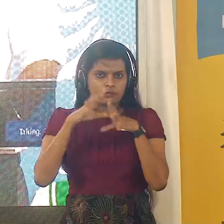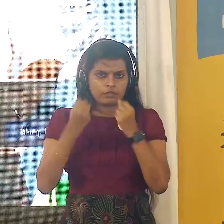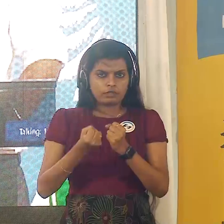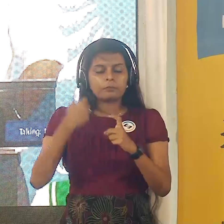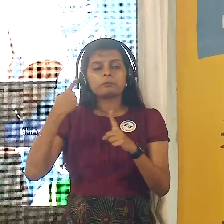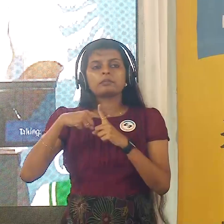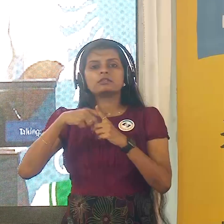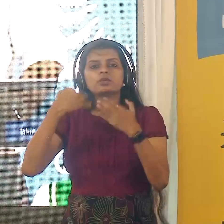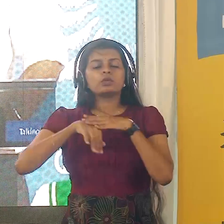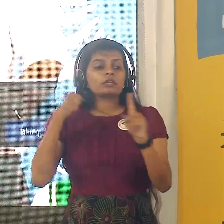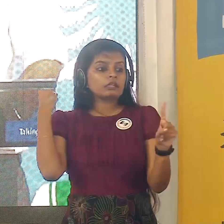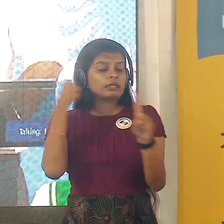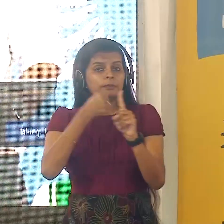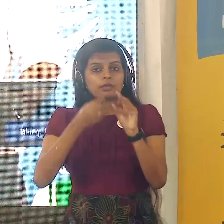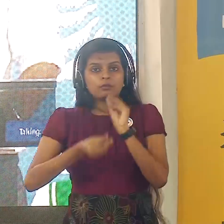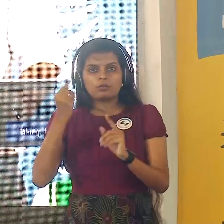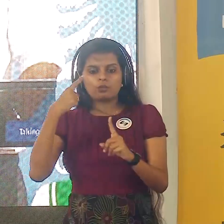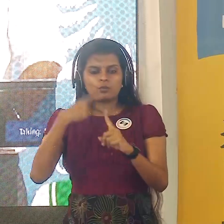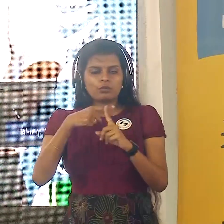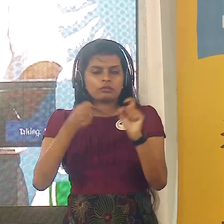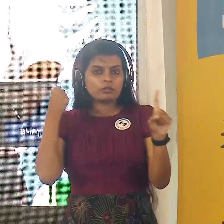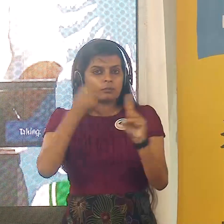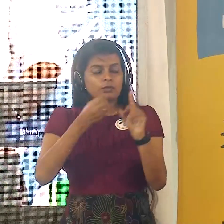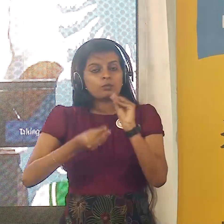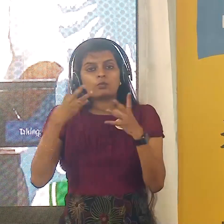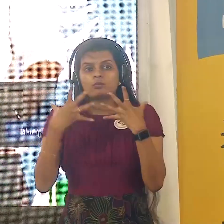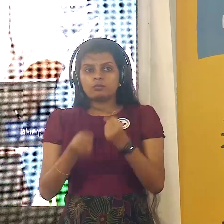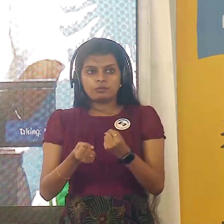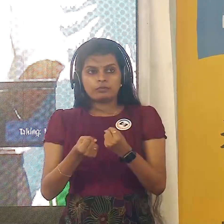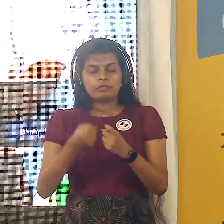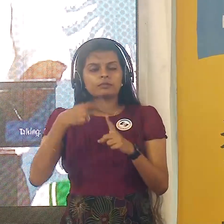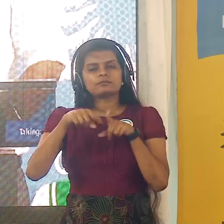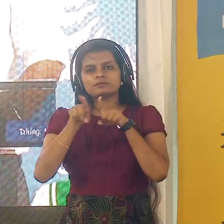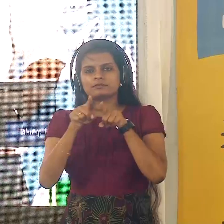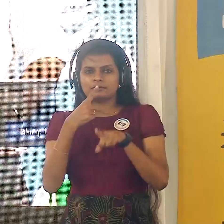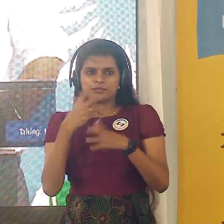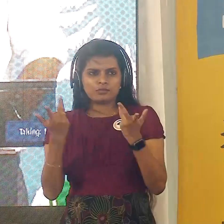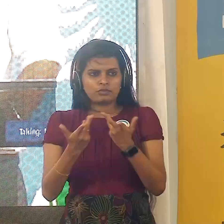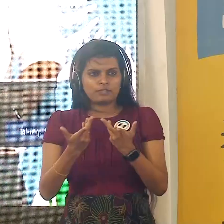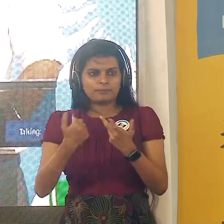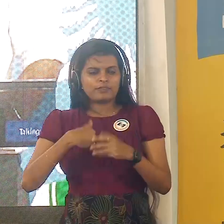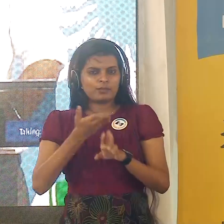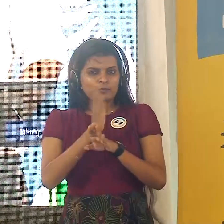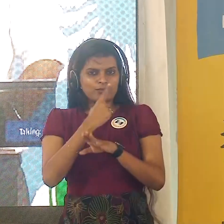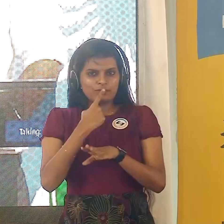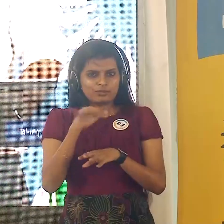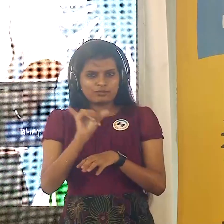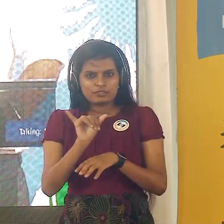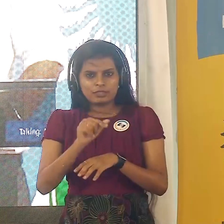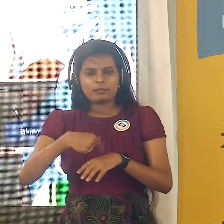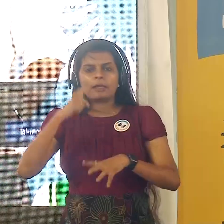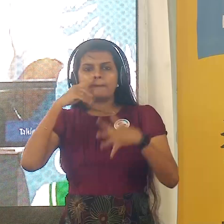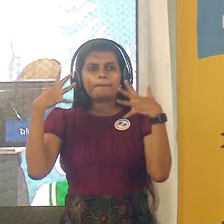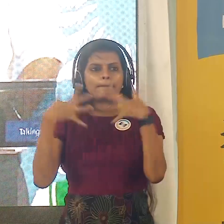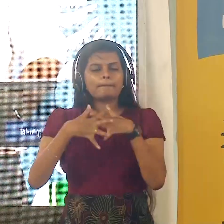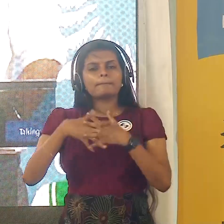direct impact, positive impact on social sector indicators. Like for example, as I said, female labor